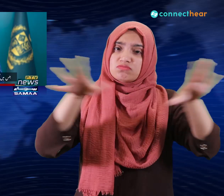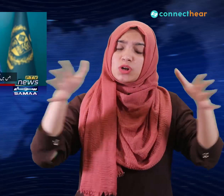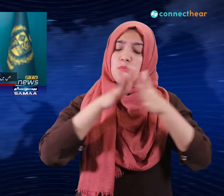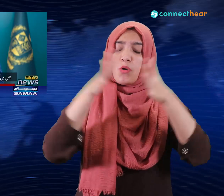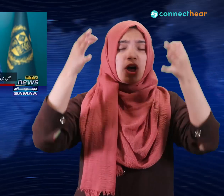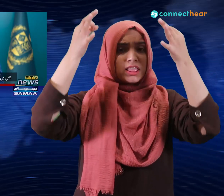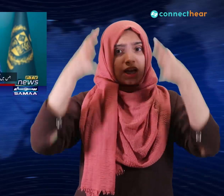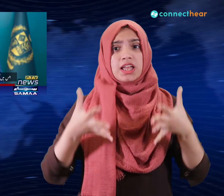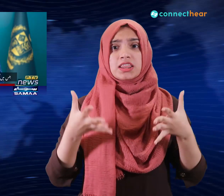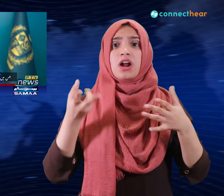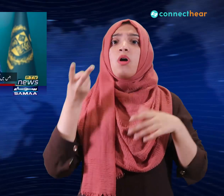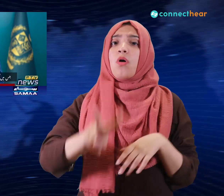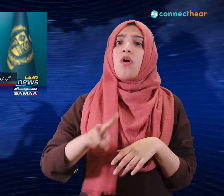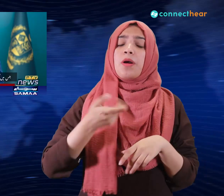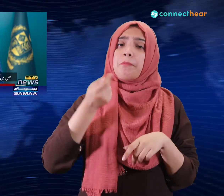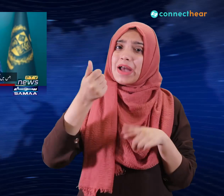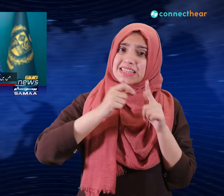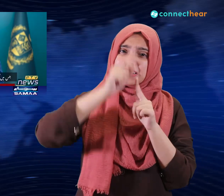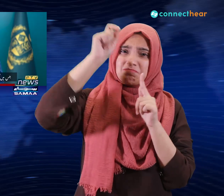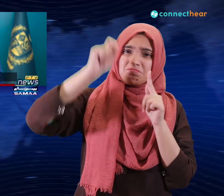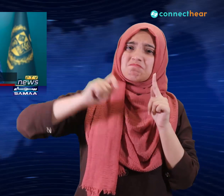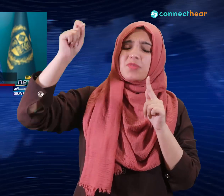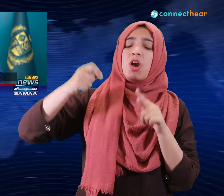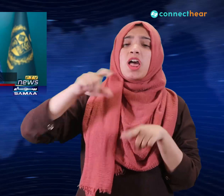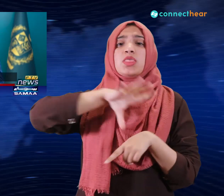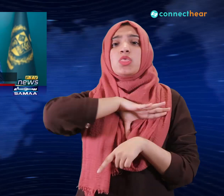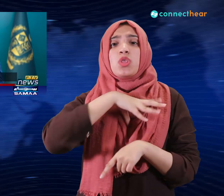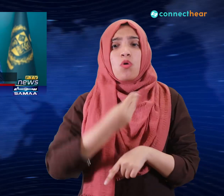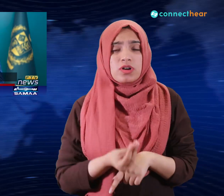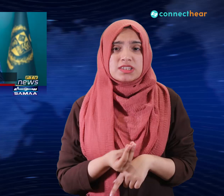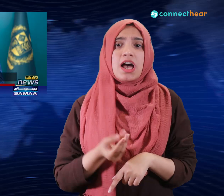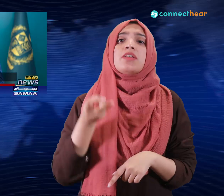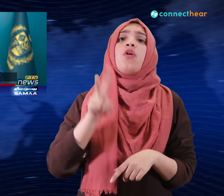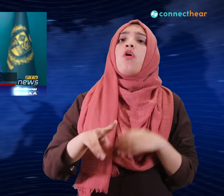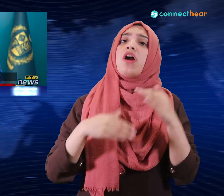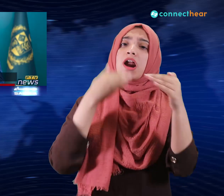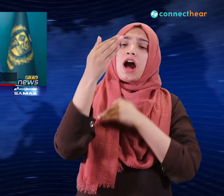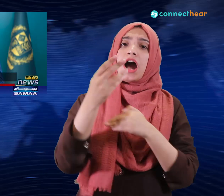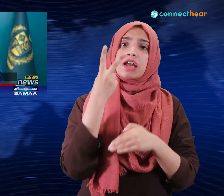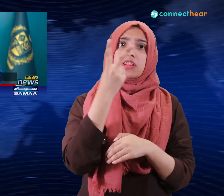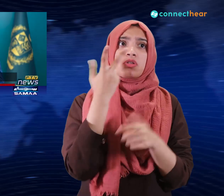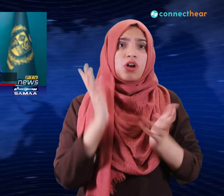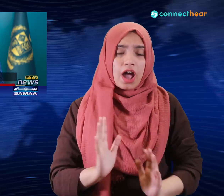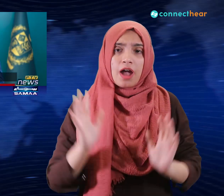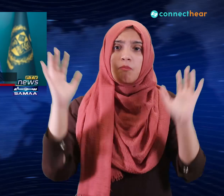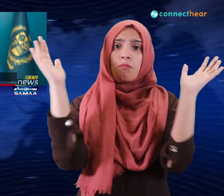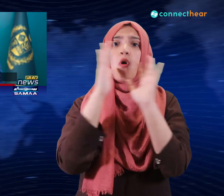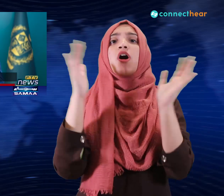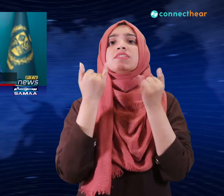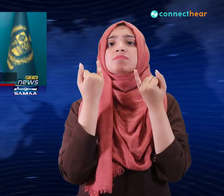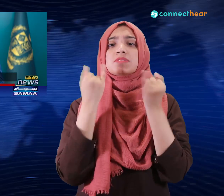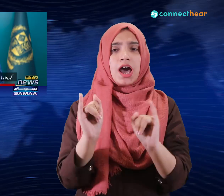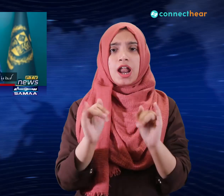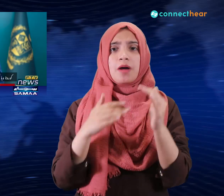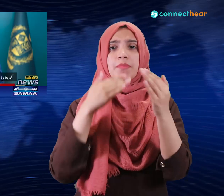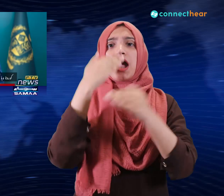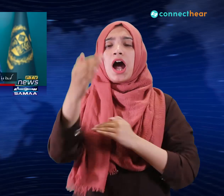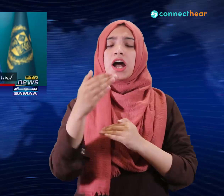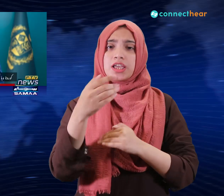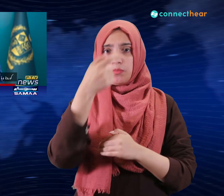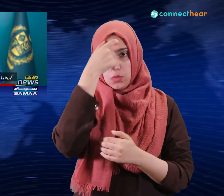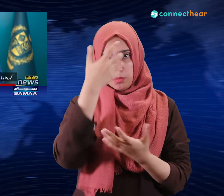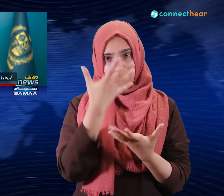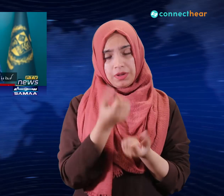of economic progress, and the existential threat posed by climate change. I commend